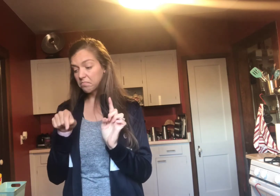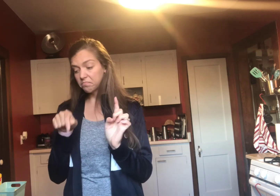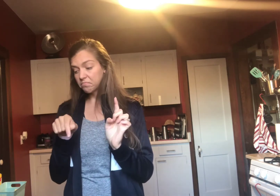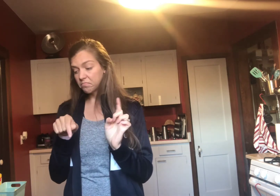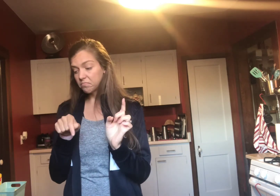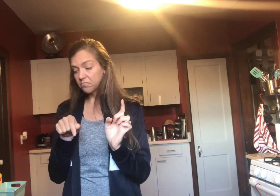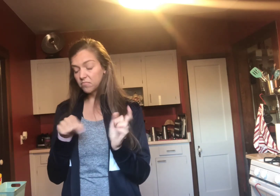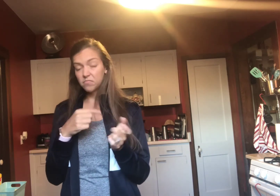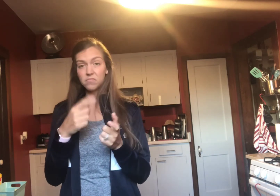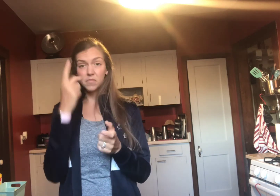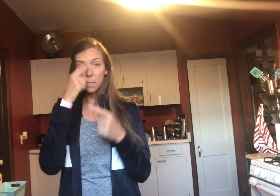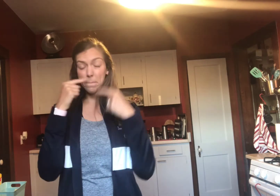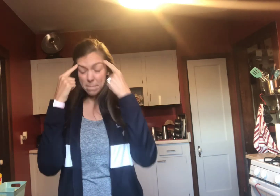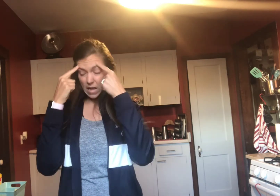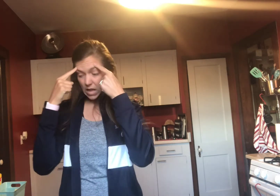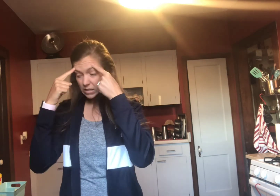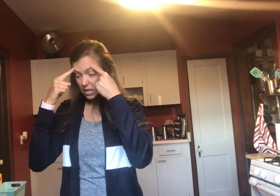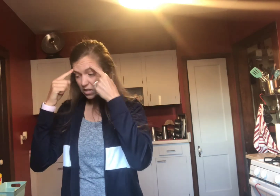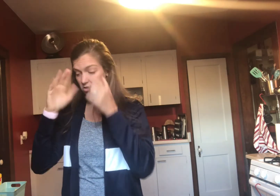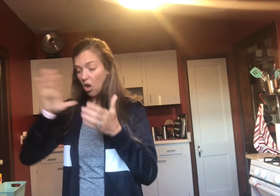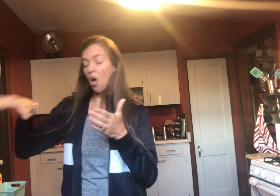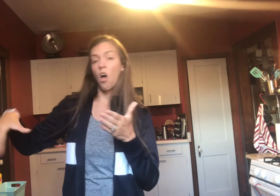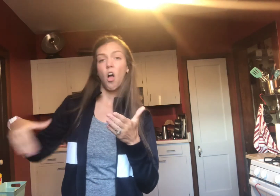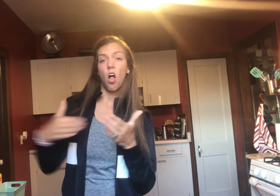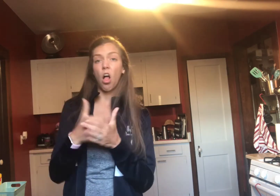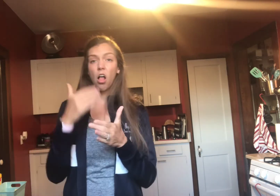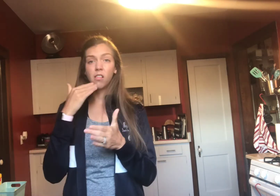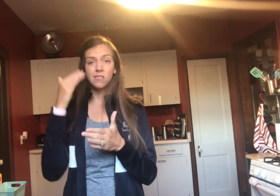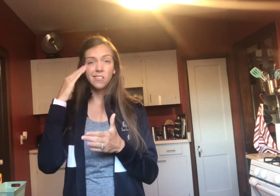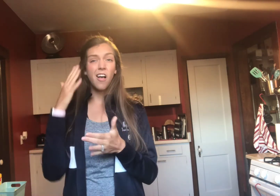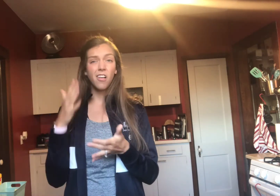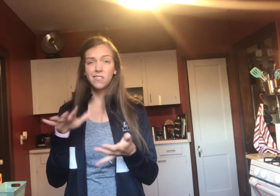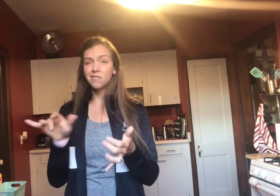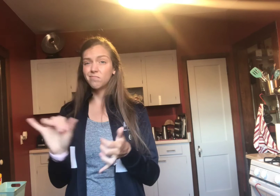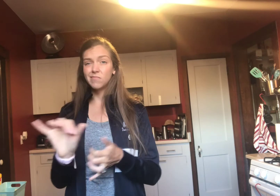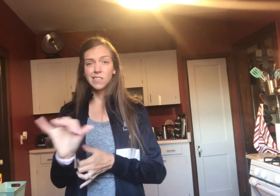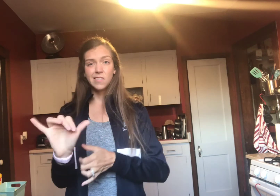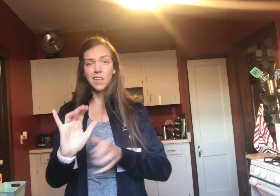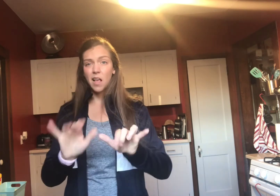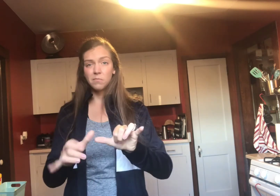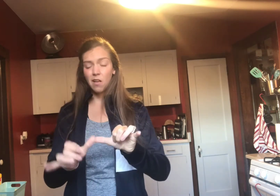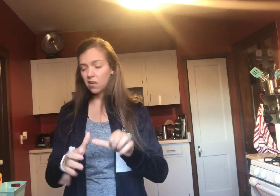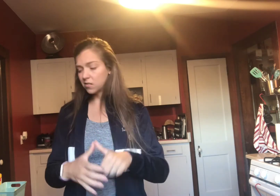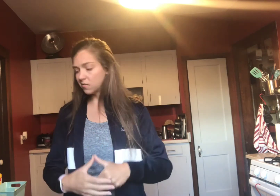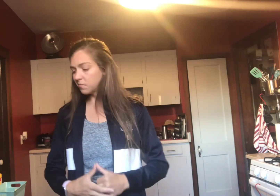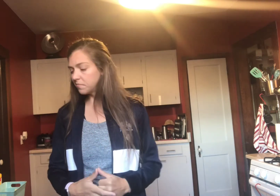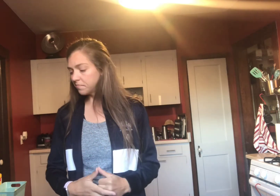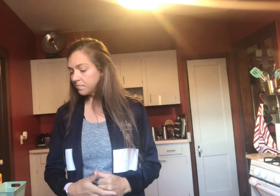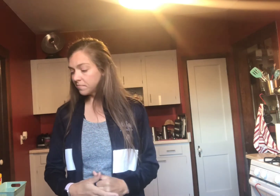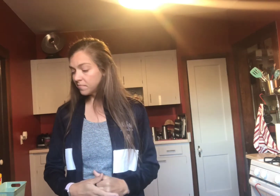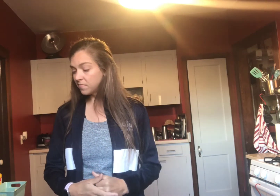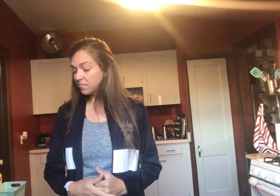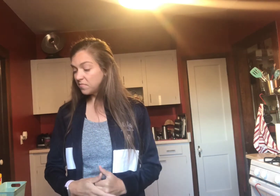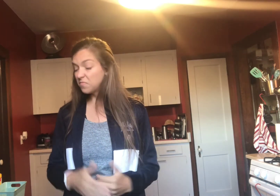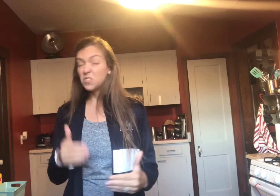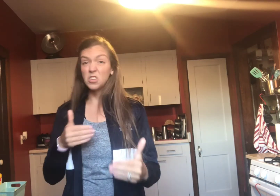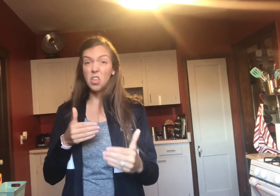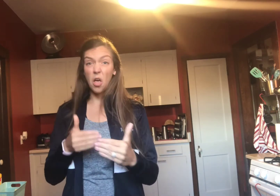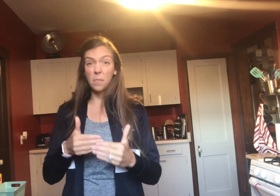But all giant panda adults are nearly the same size. It's almost impossible to